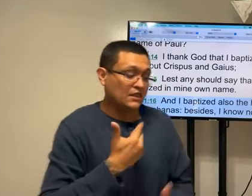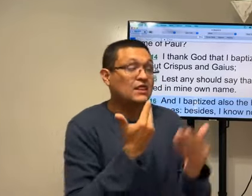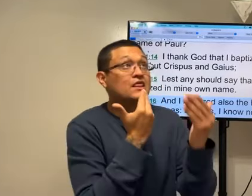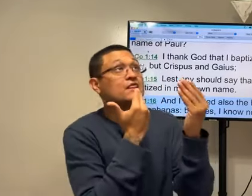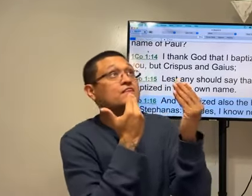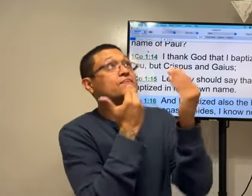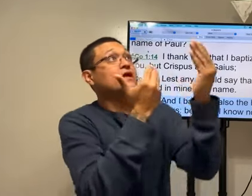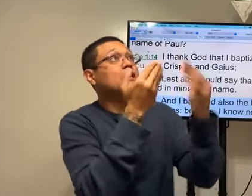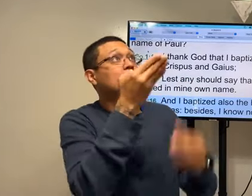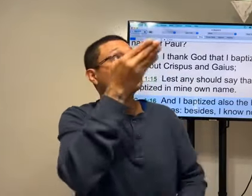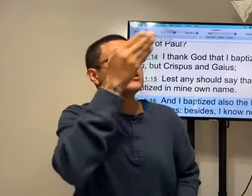And Paul said, I thank God